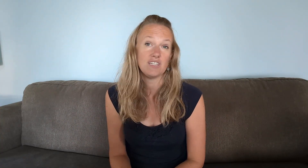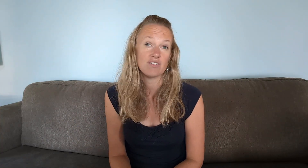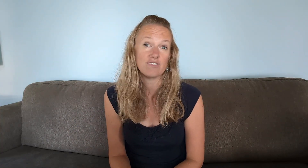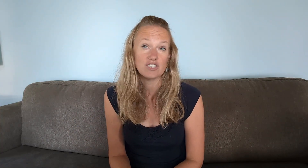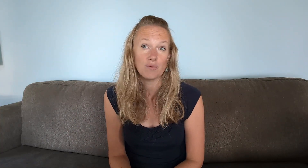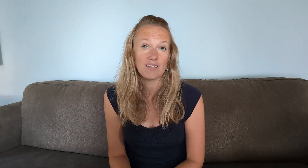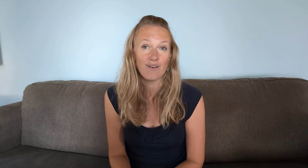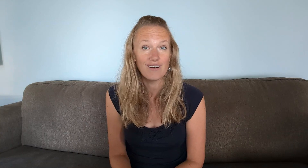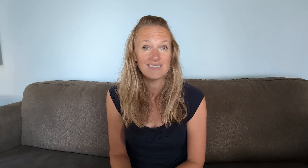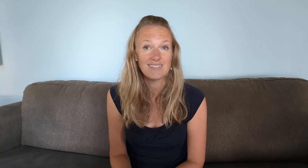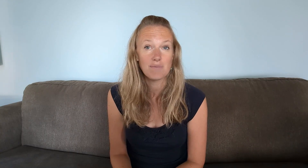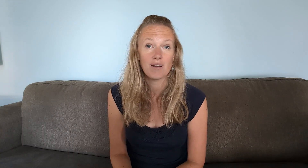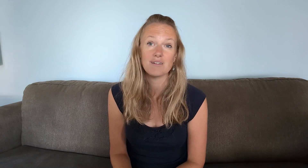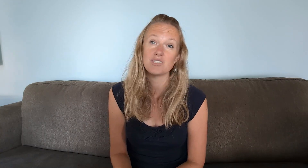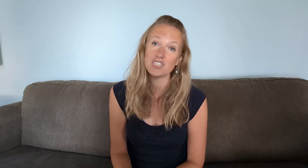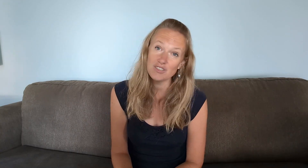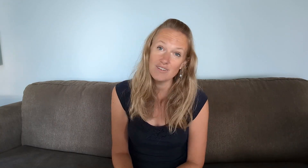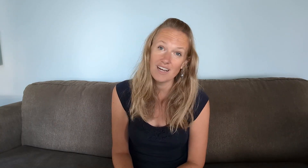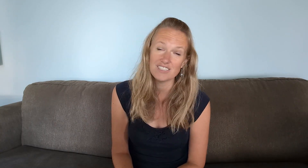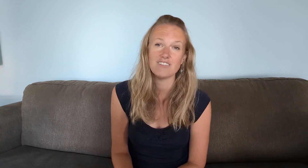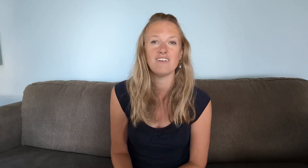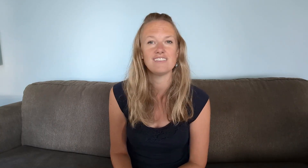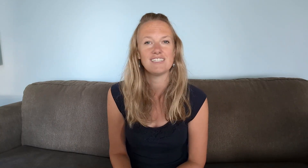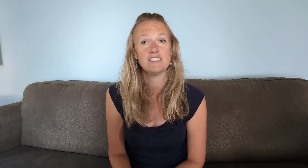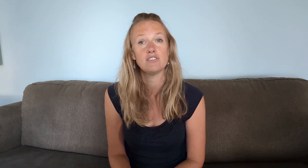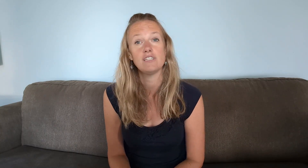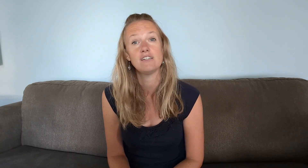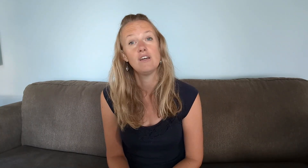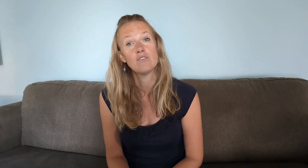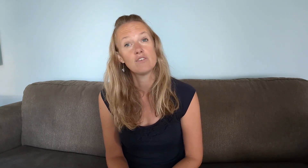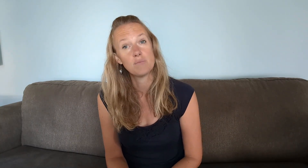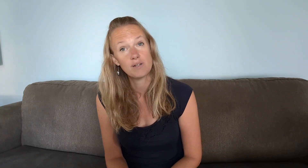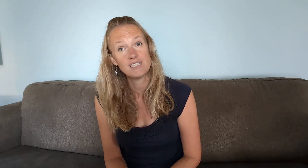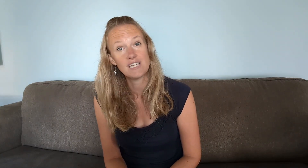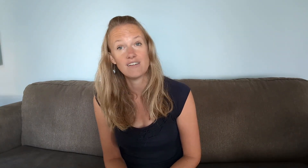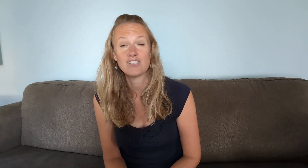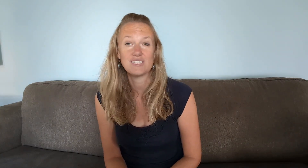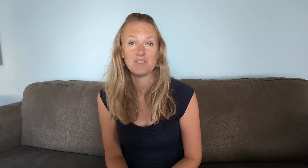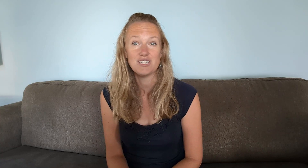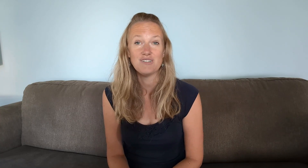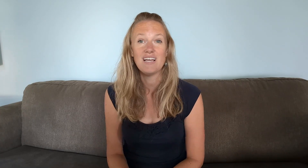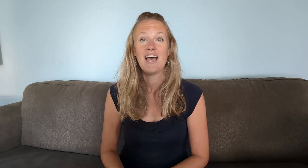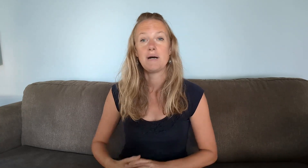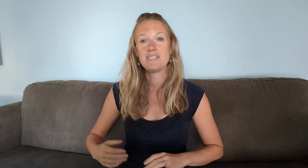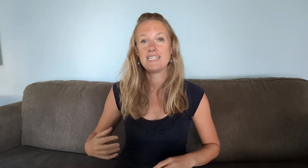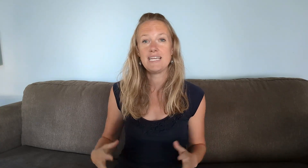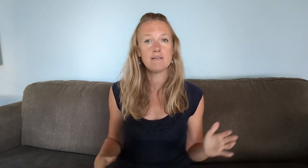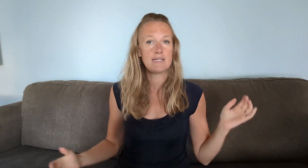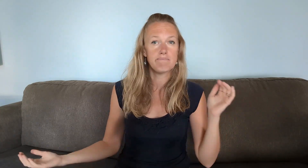need for verse 1 in the chorus, and part number 2, I show you all the signs you need for the bridge and verse number 2. But today we're gonna put